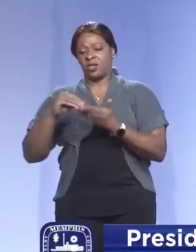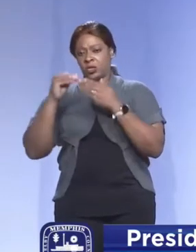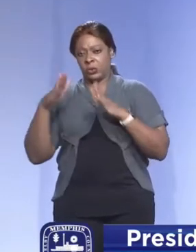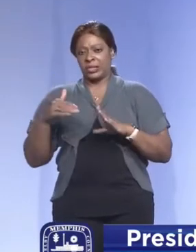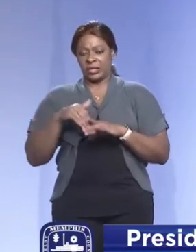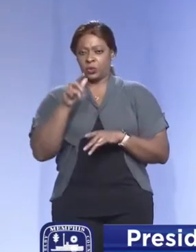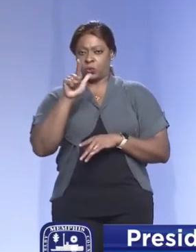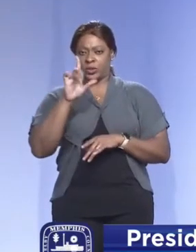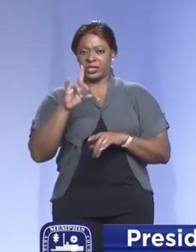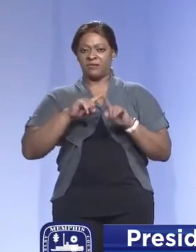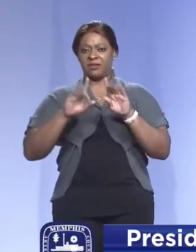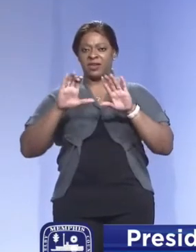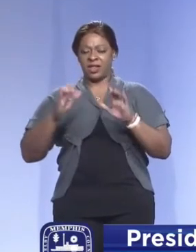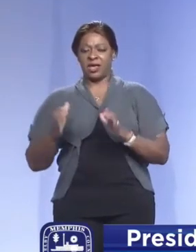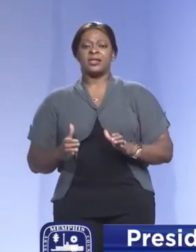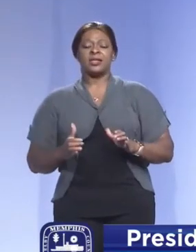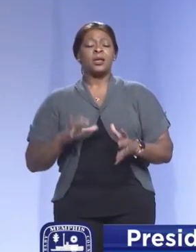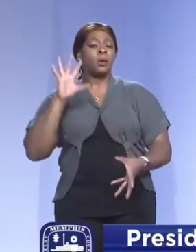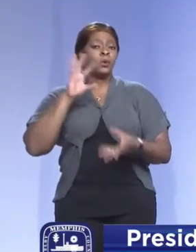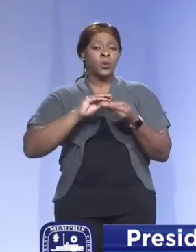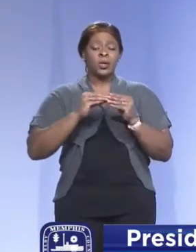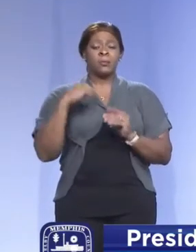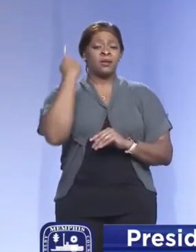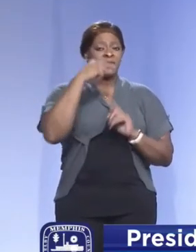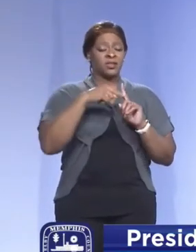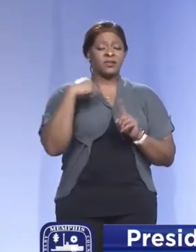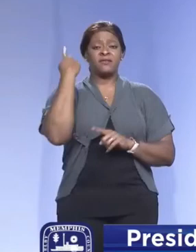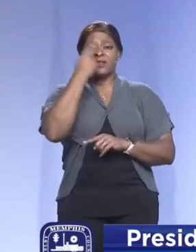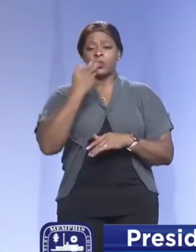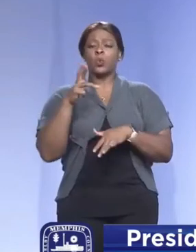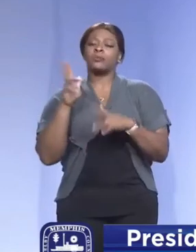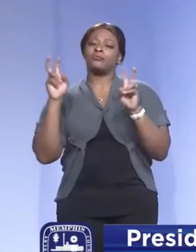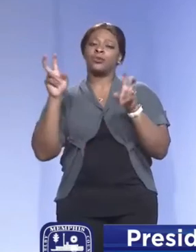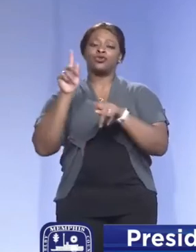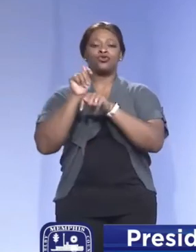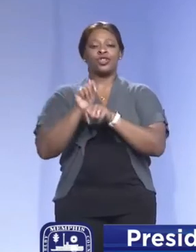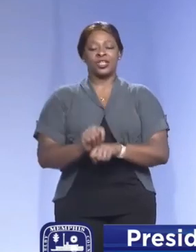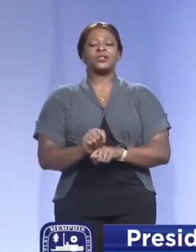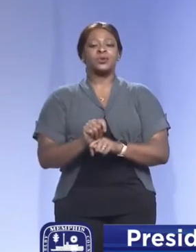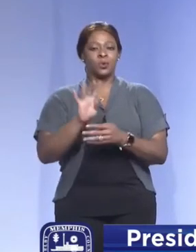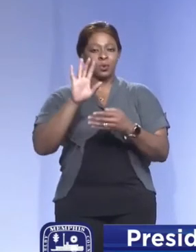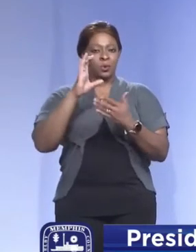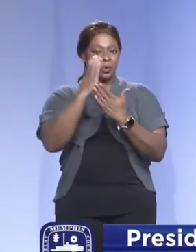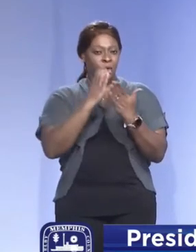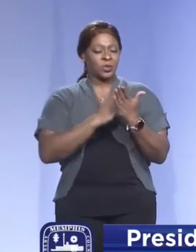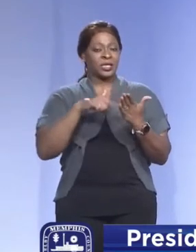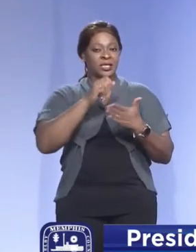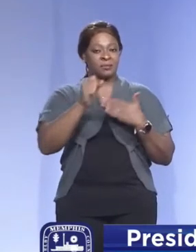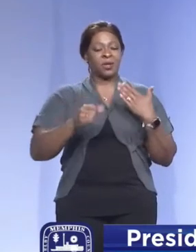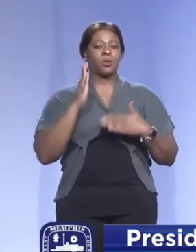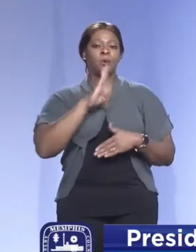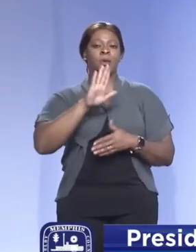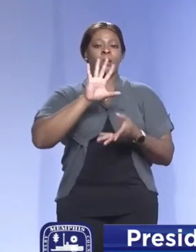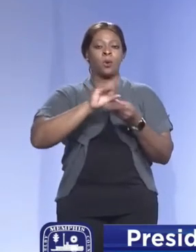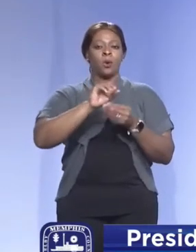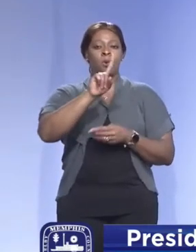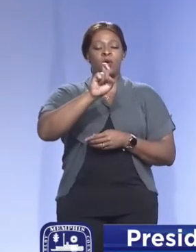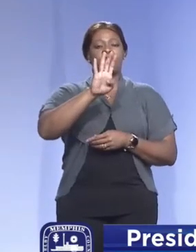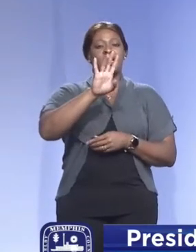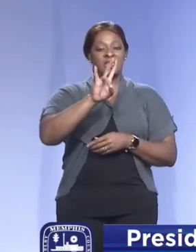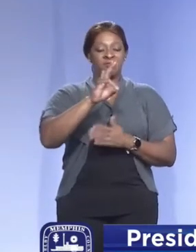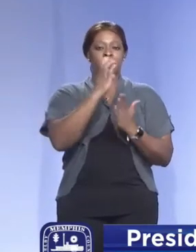students. Our total number of face-to-face or traditional courses on campus this semester will be